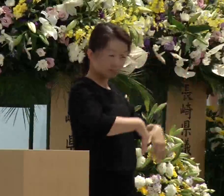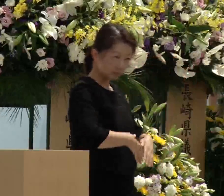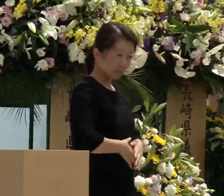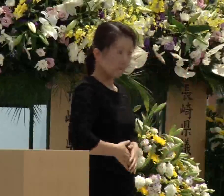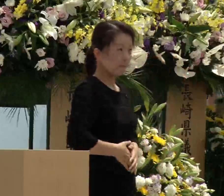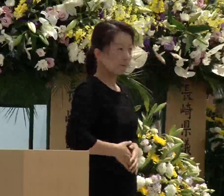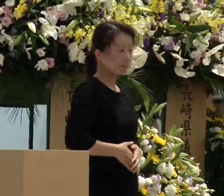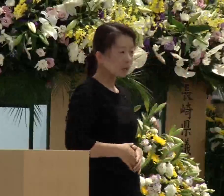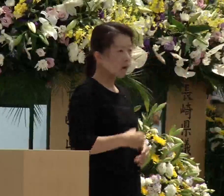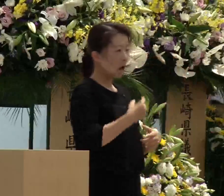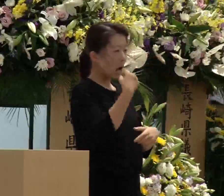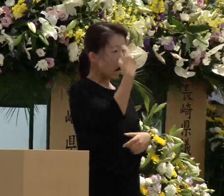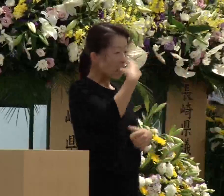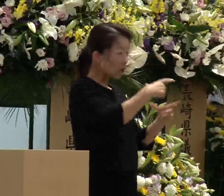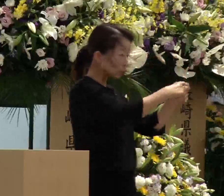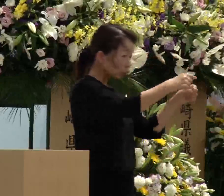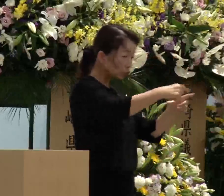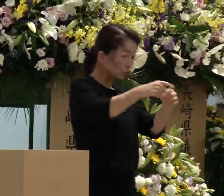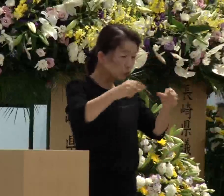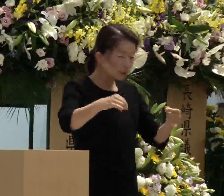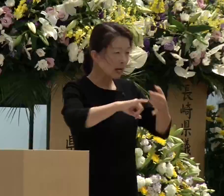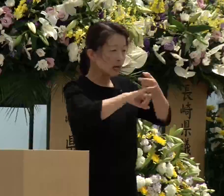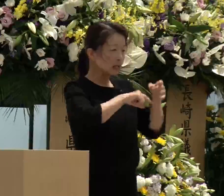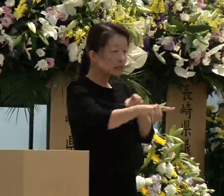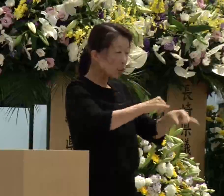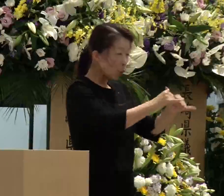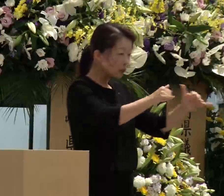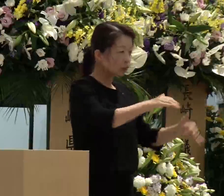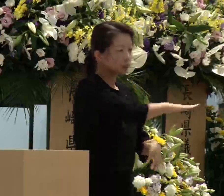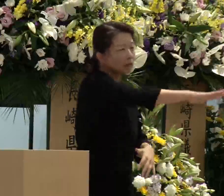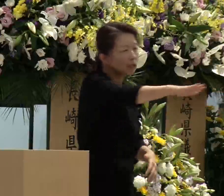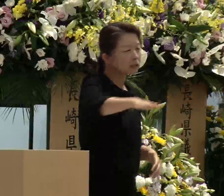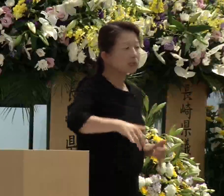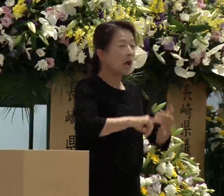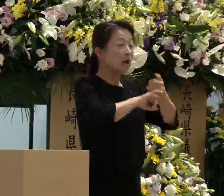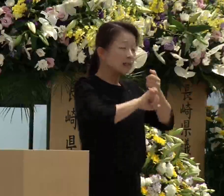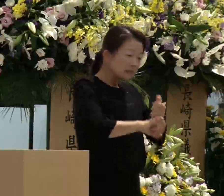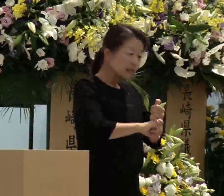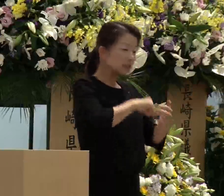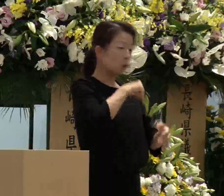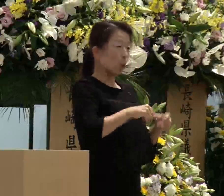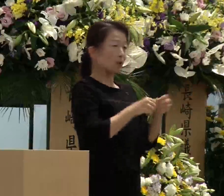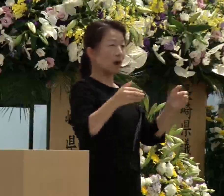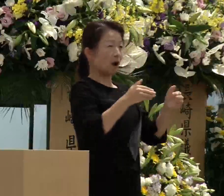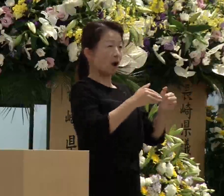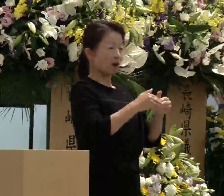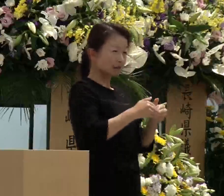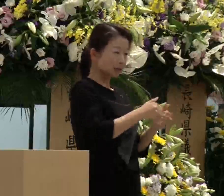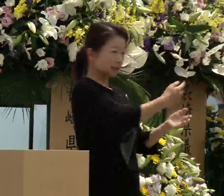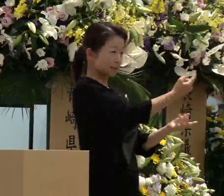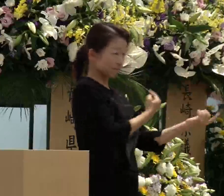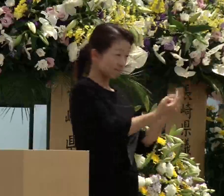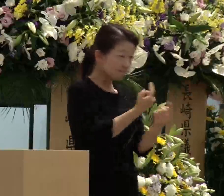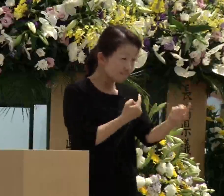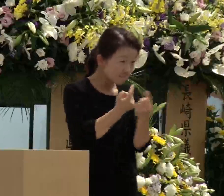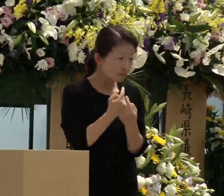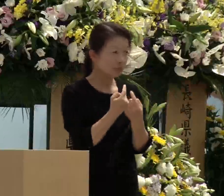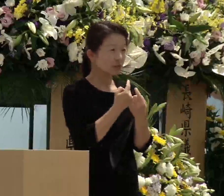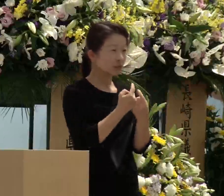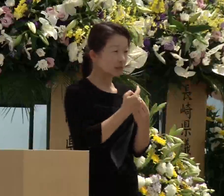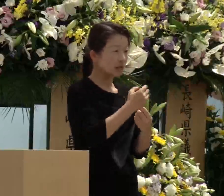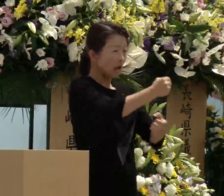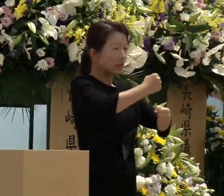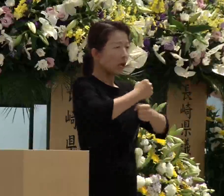bomb-scarred cities. It is our sincere wish that those leaders of the world will